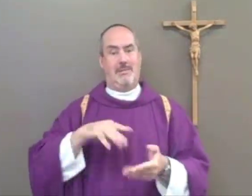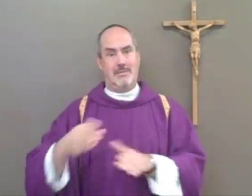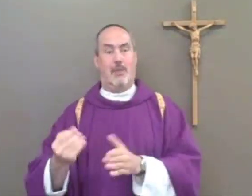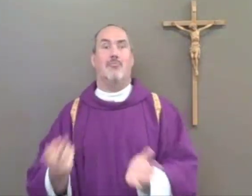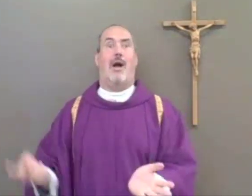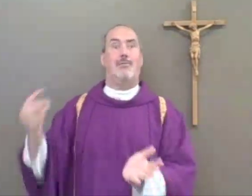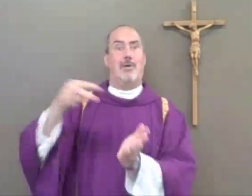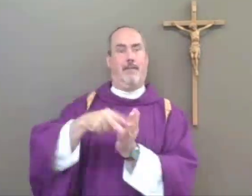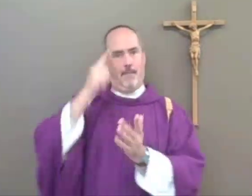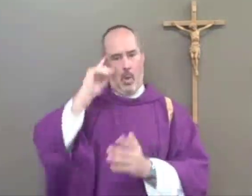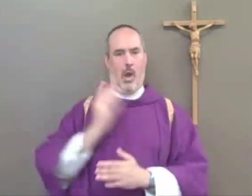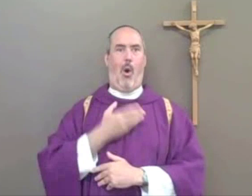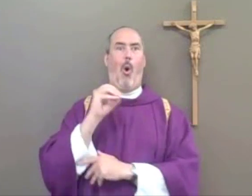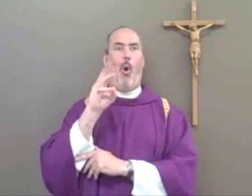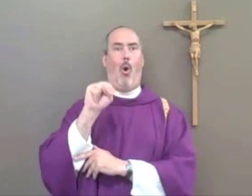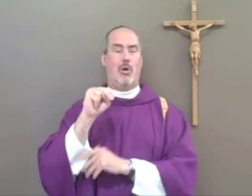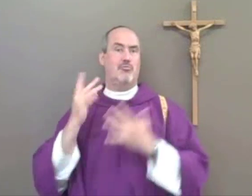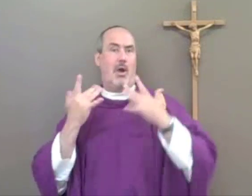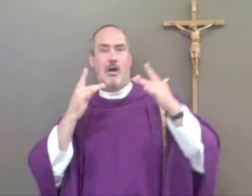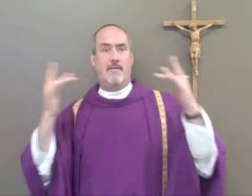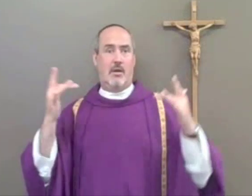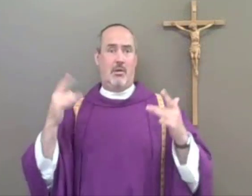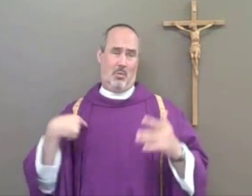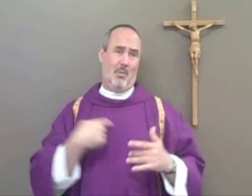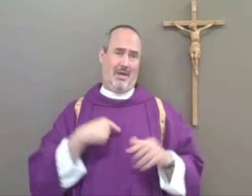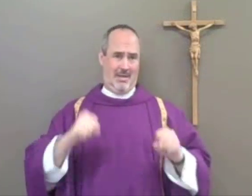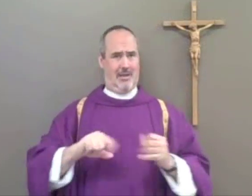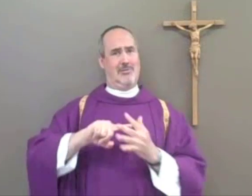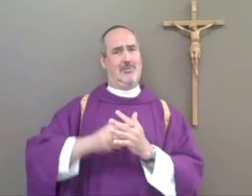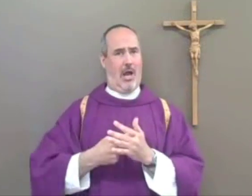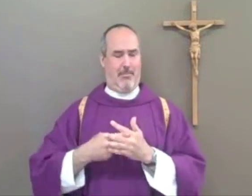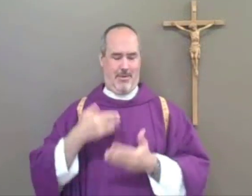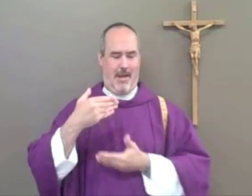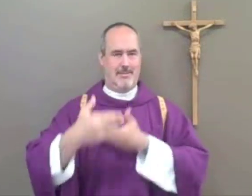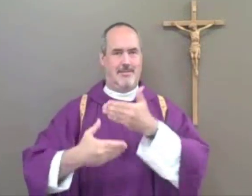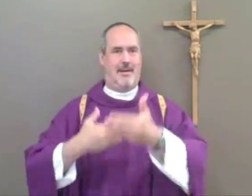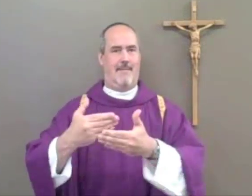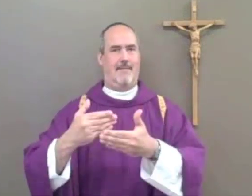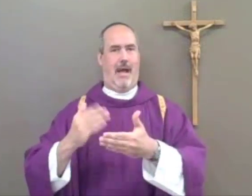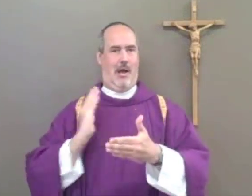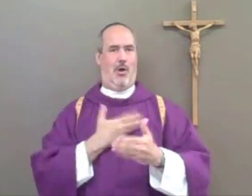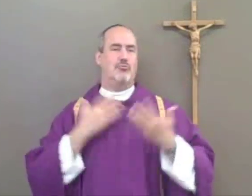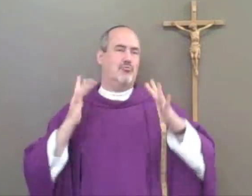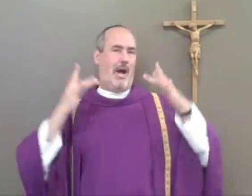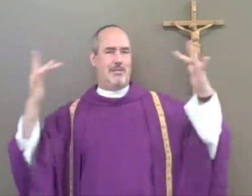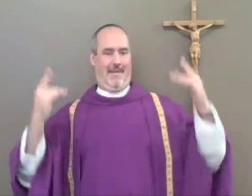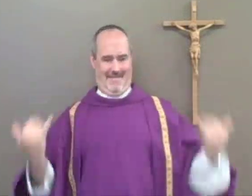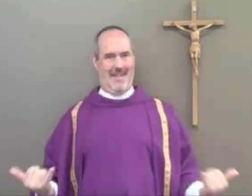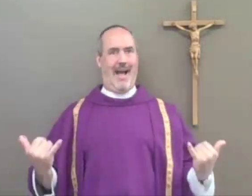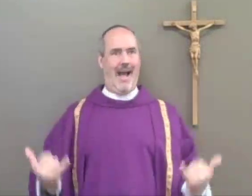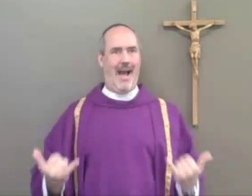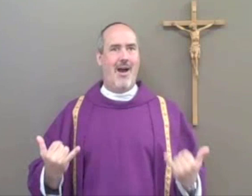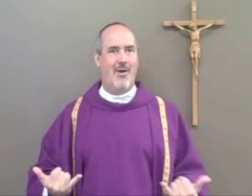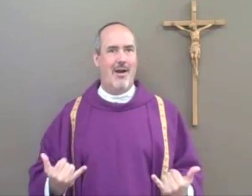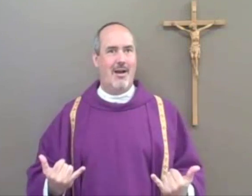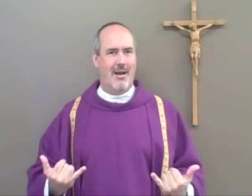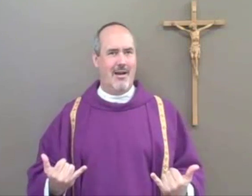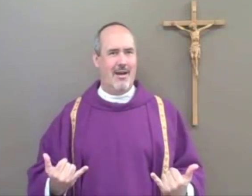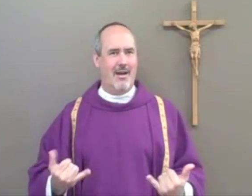To be honest, we don't all have to wait until we've died and resurrected to have our transfiguration. We can start that process right now,